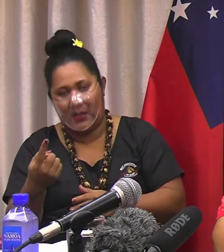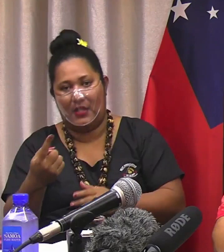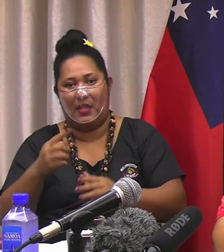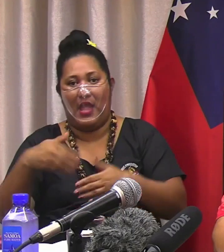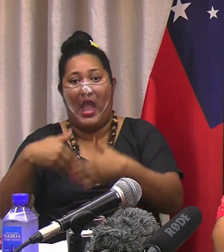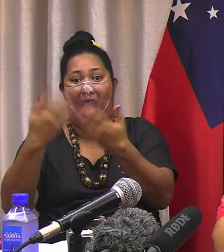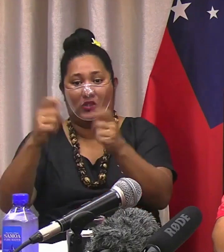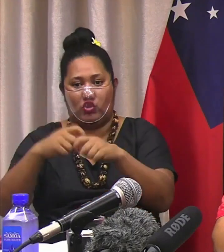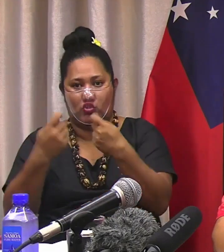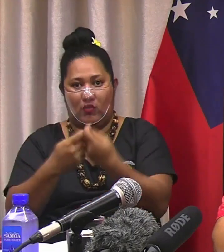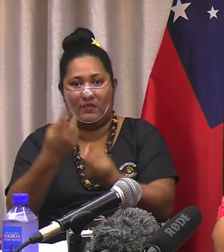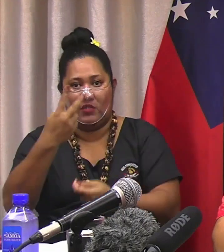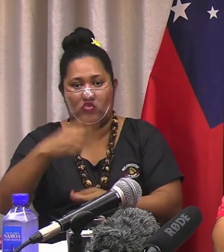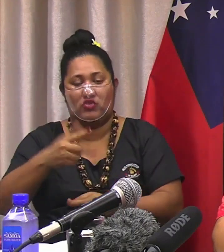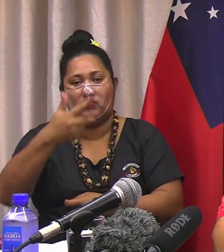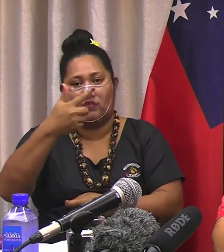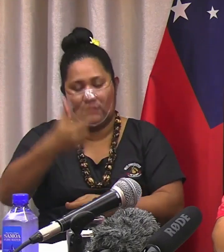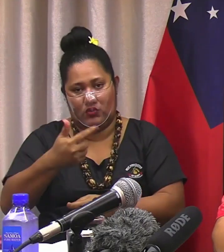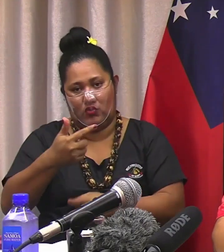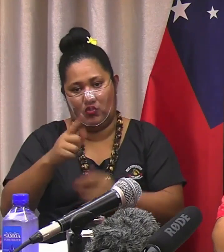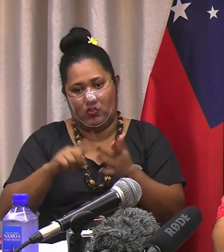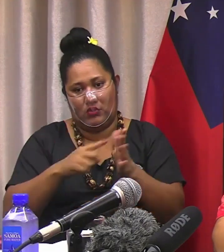Ianuari, ole vai aso nei.